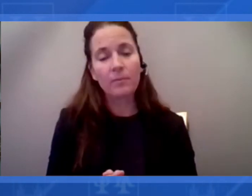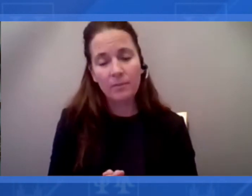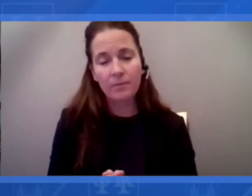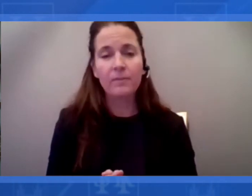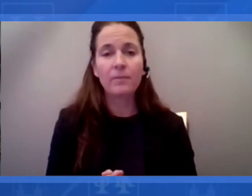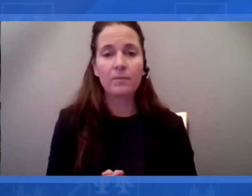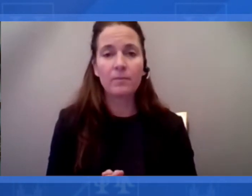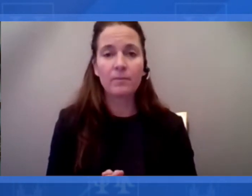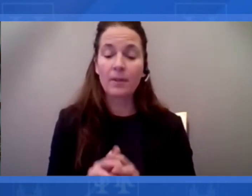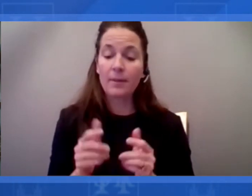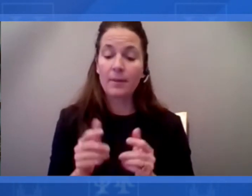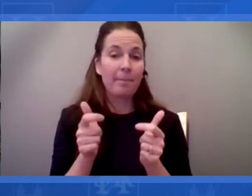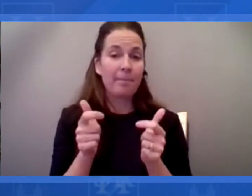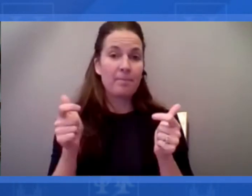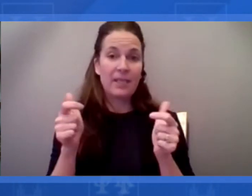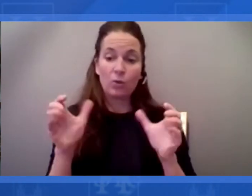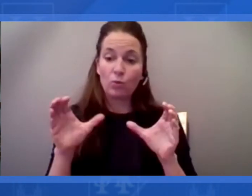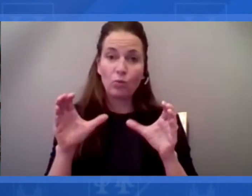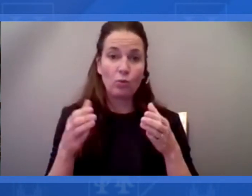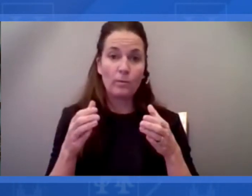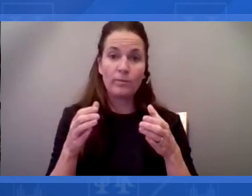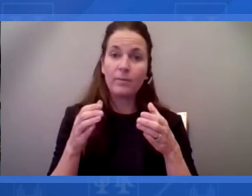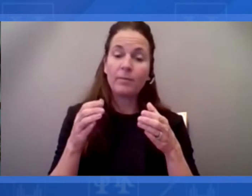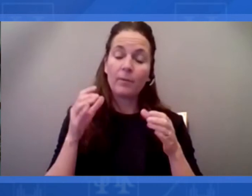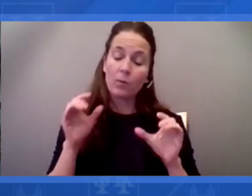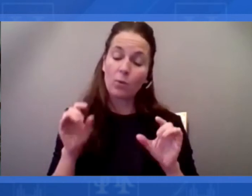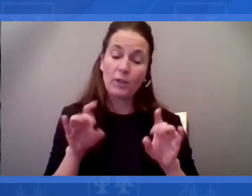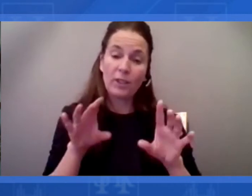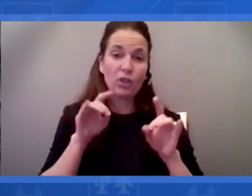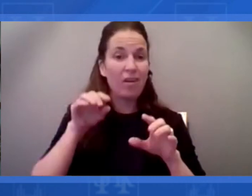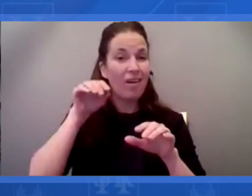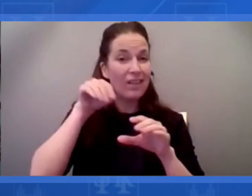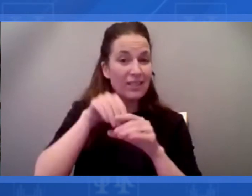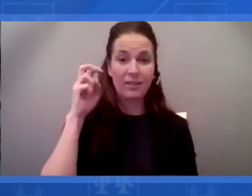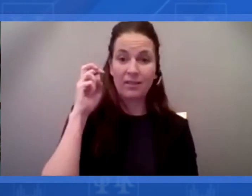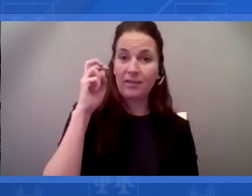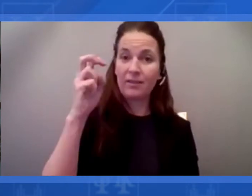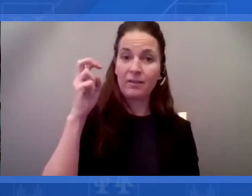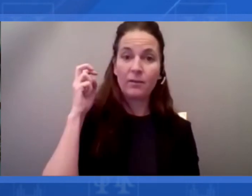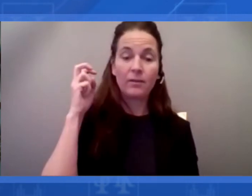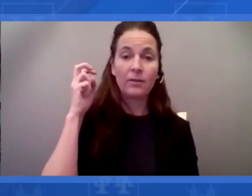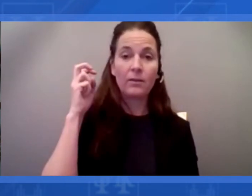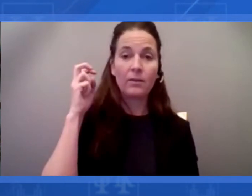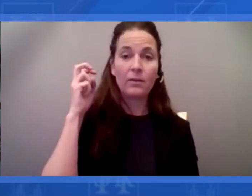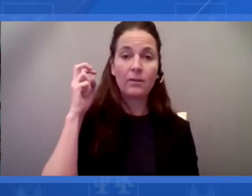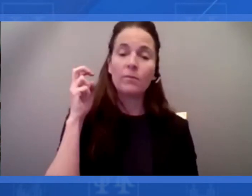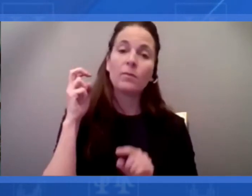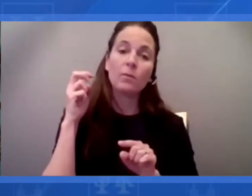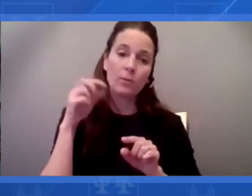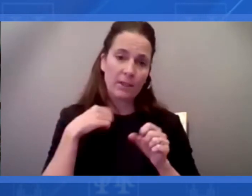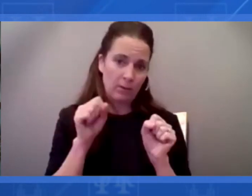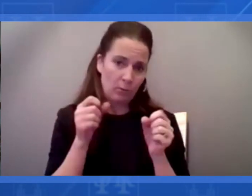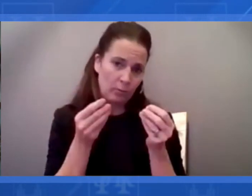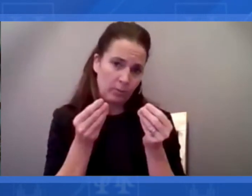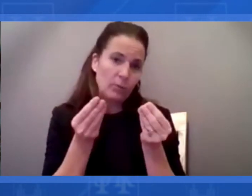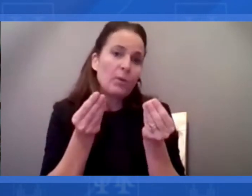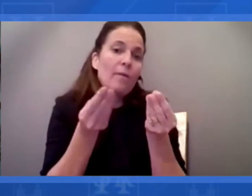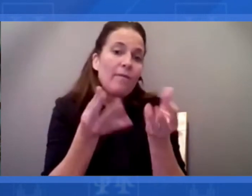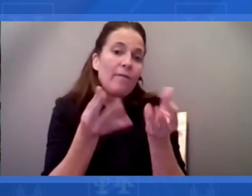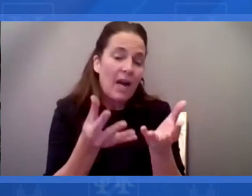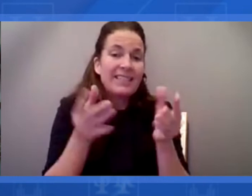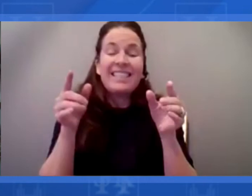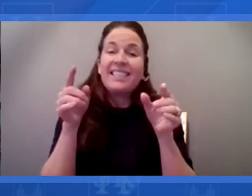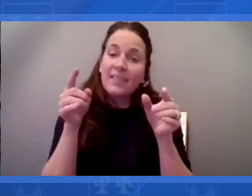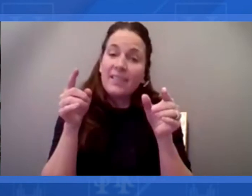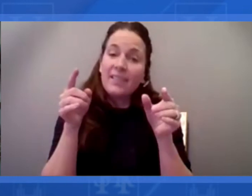of wheelchair passengers traveling the same destination, DARTS can arrange to provide multiple vehicles to travel to the same destination at